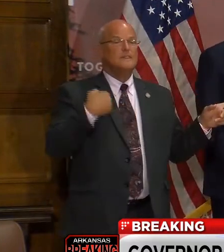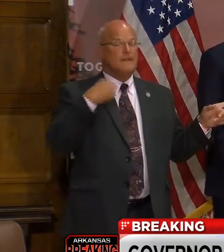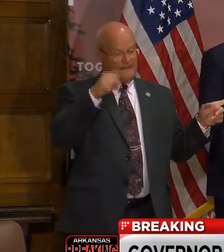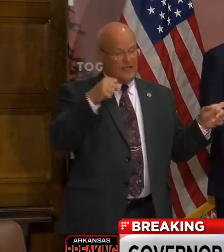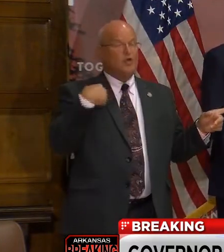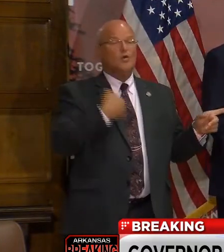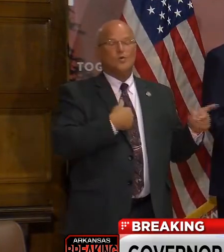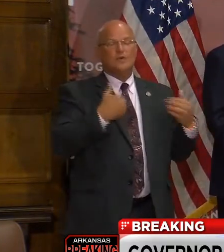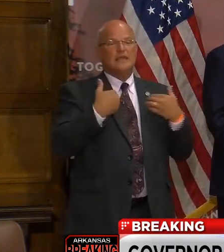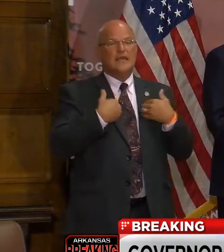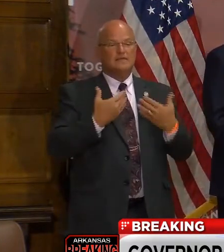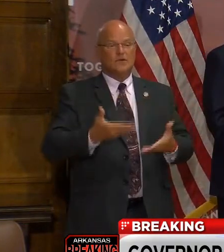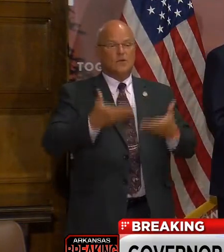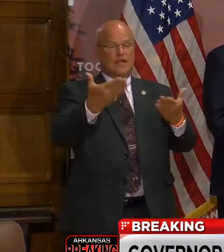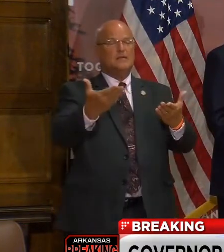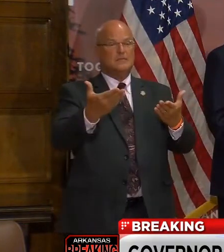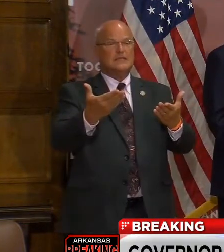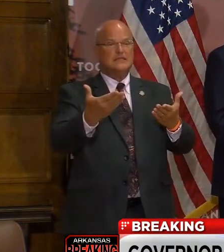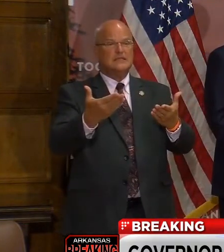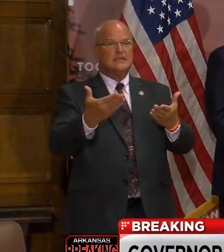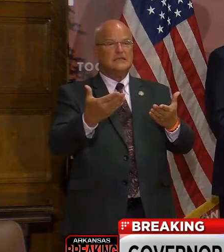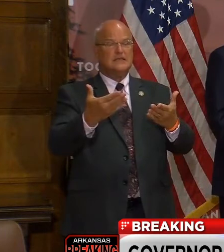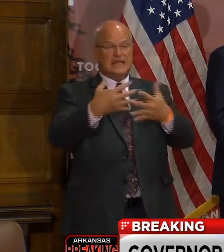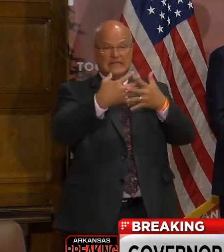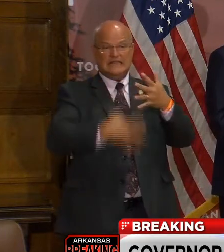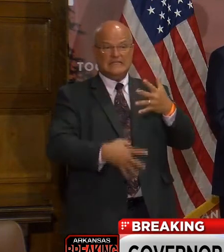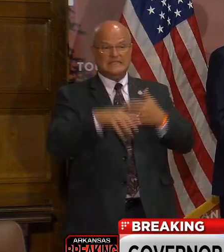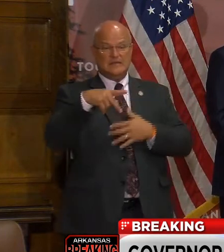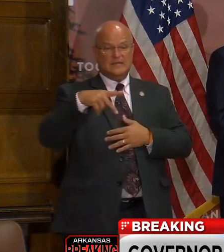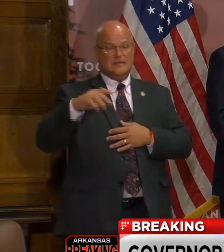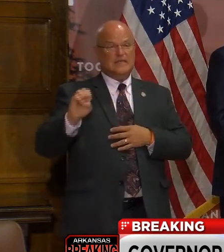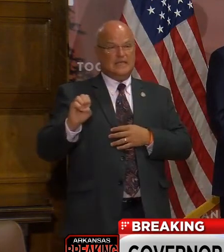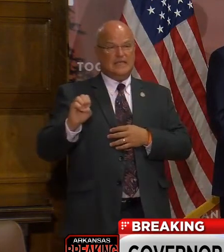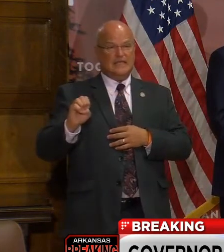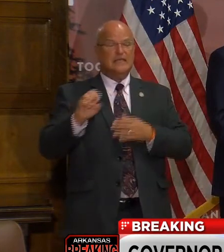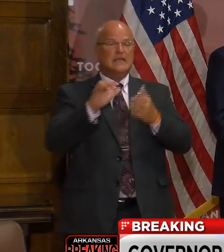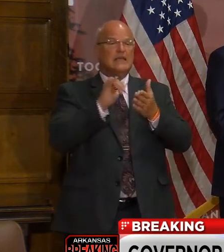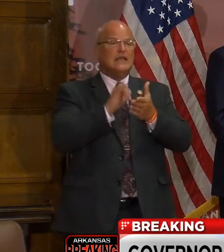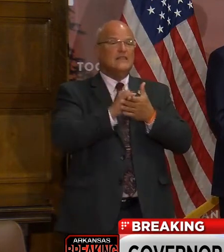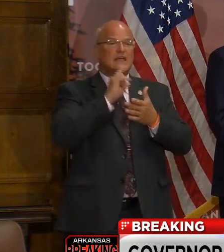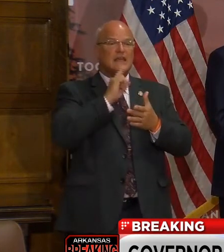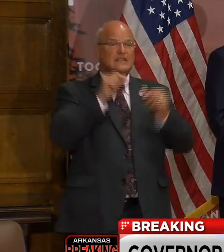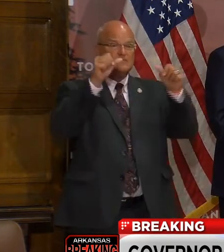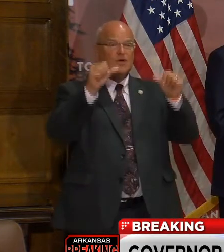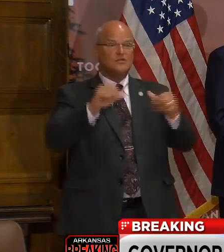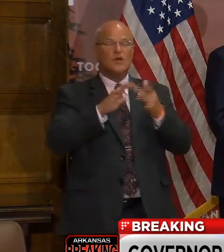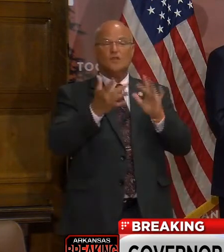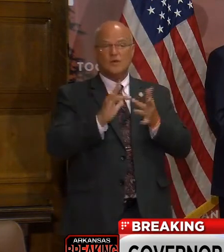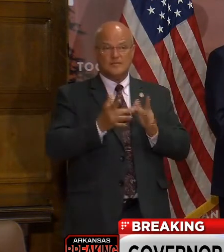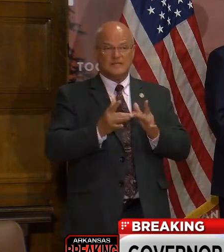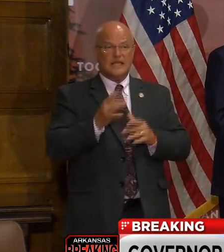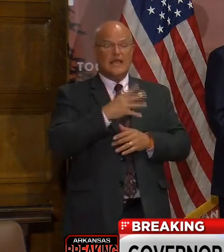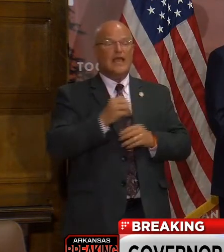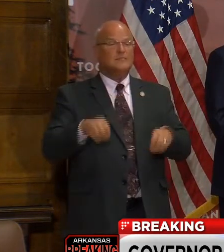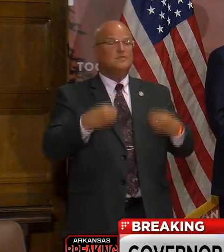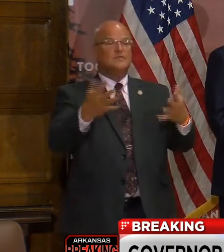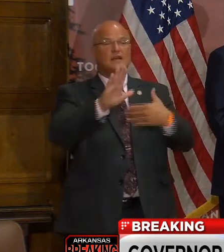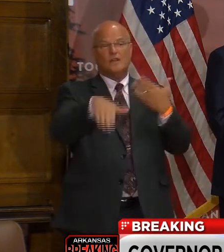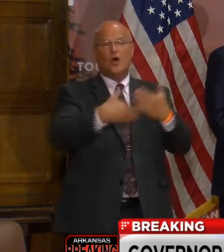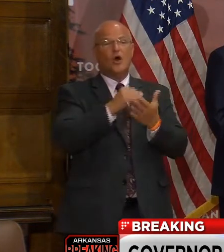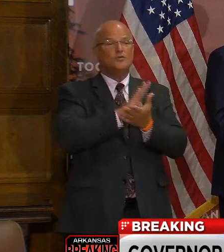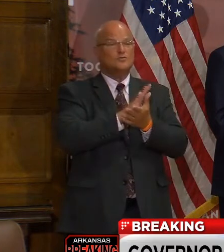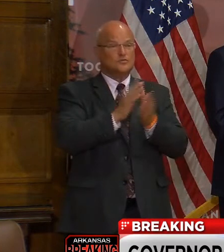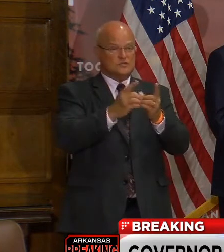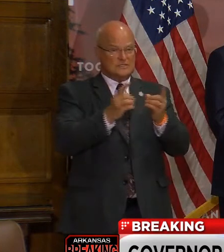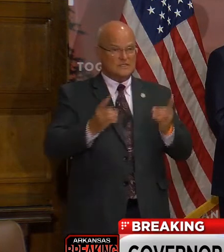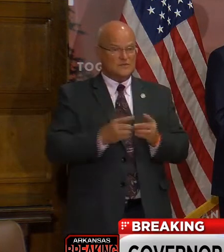We had a recommended list of PPE that is posted on the website and was provided to all school